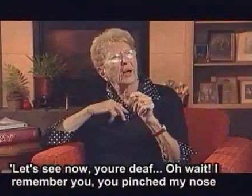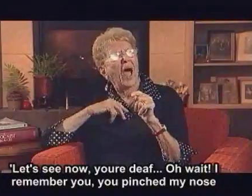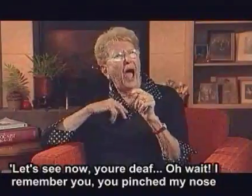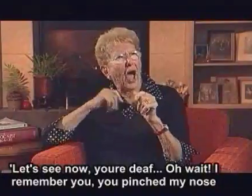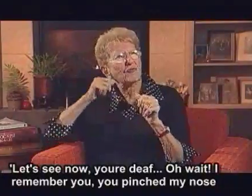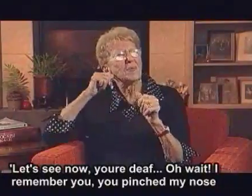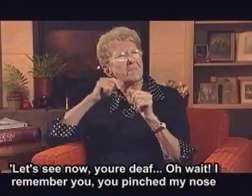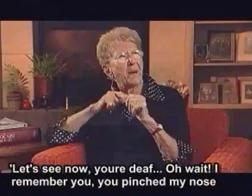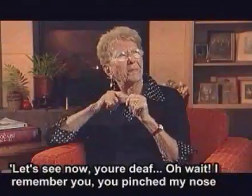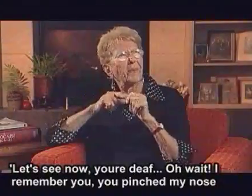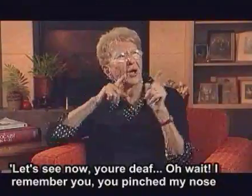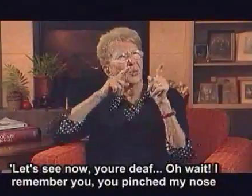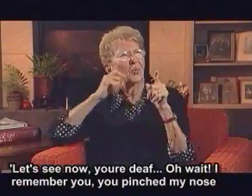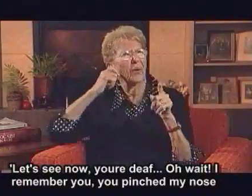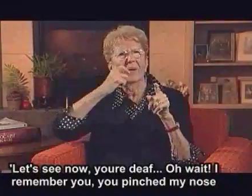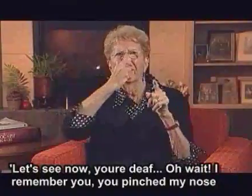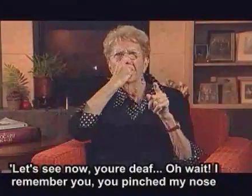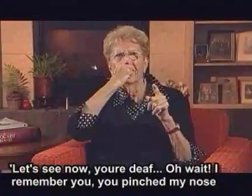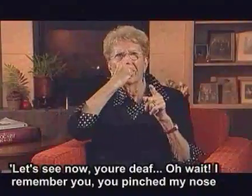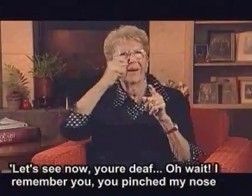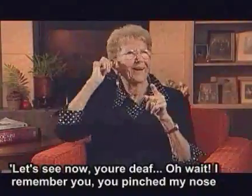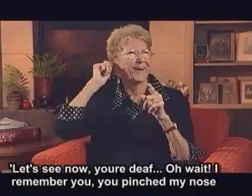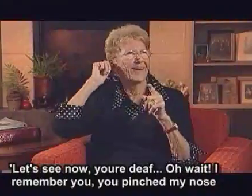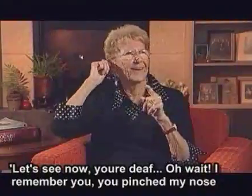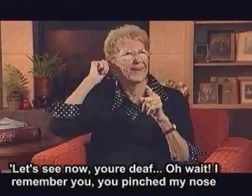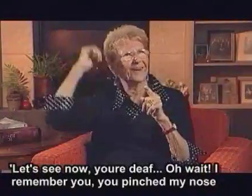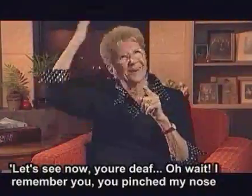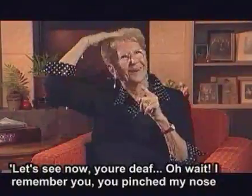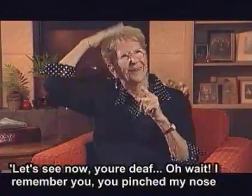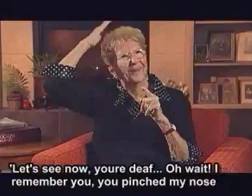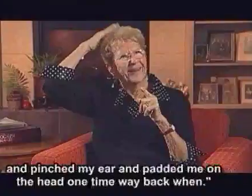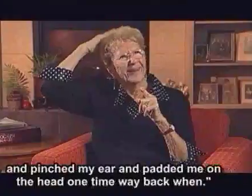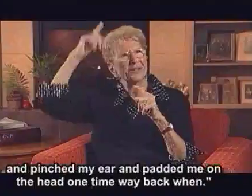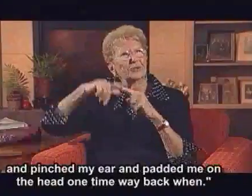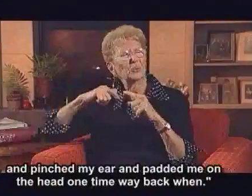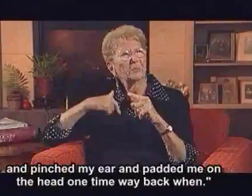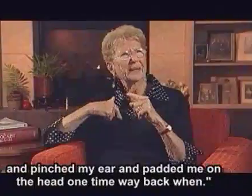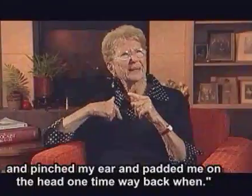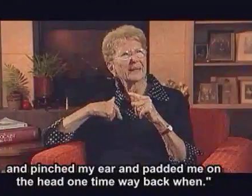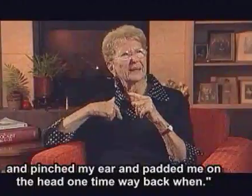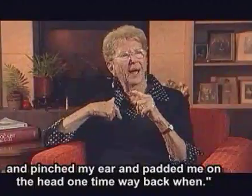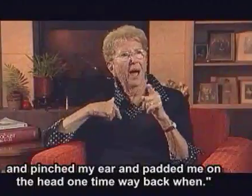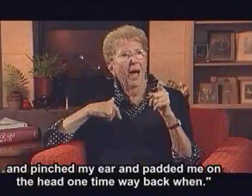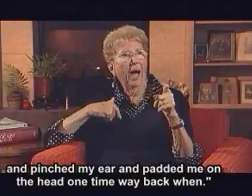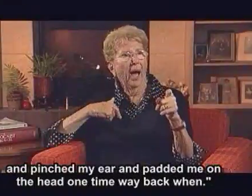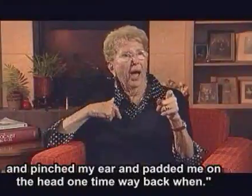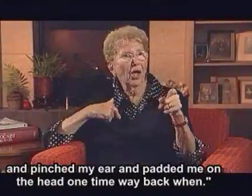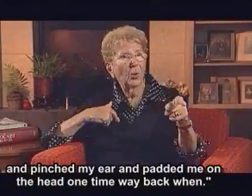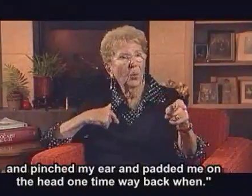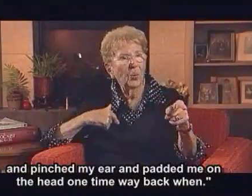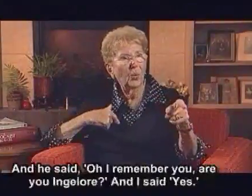deaf? Oh, wait, I remember you. You kind of pinched my nose and my cheek and patted me on the head one time way back when.